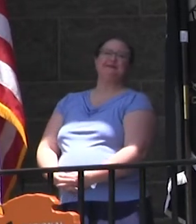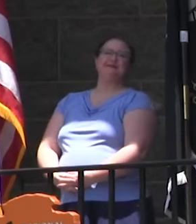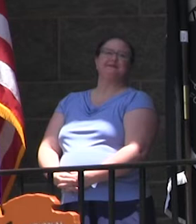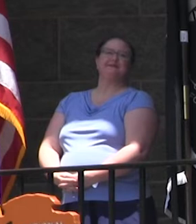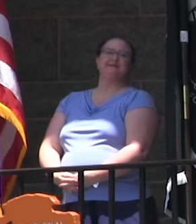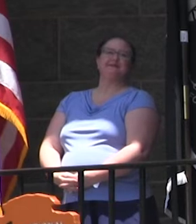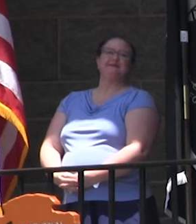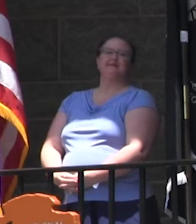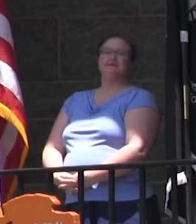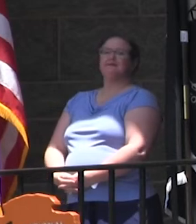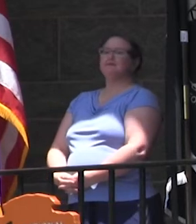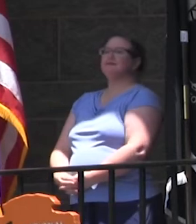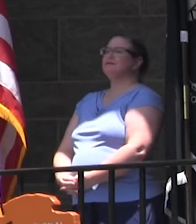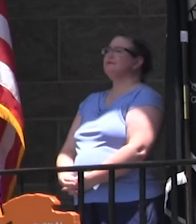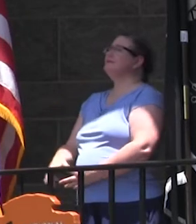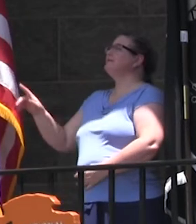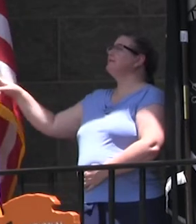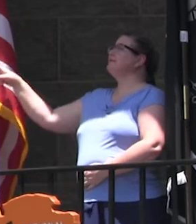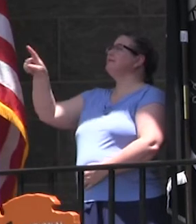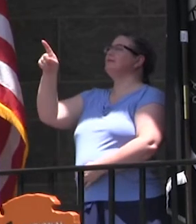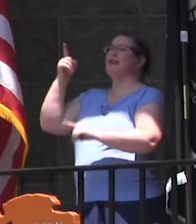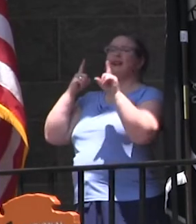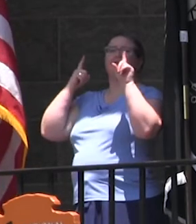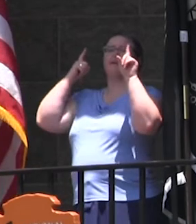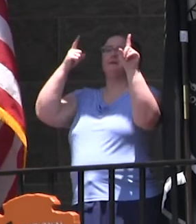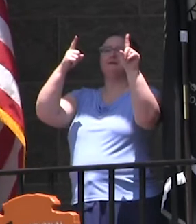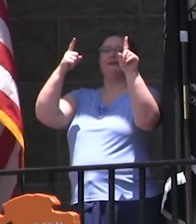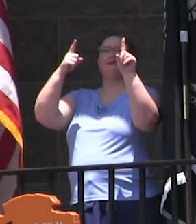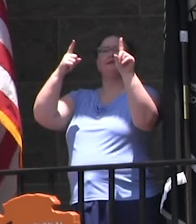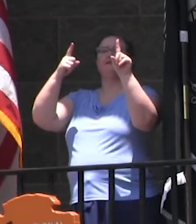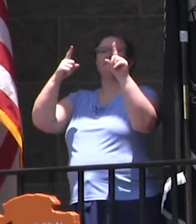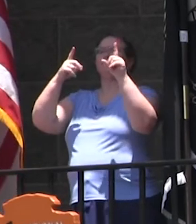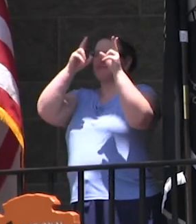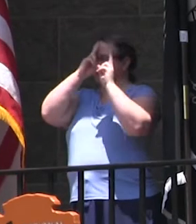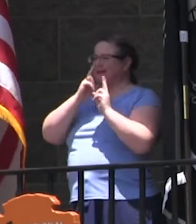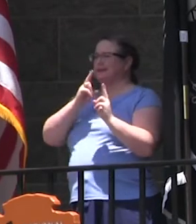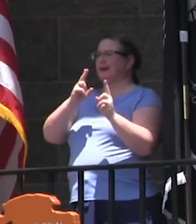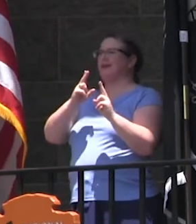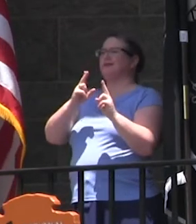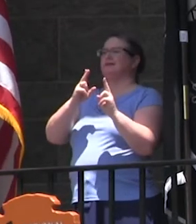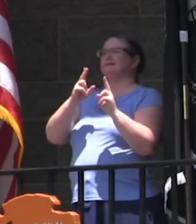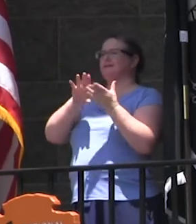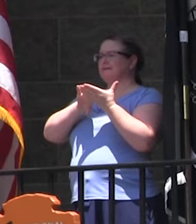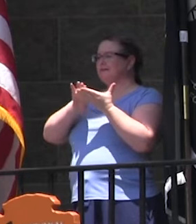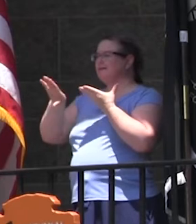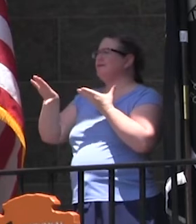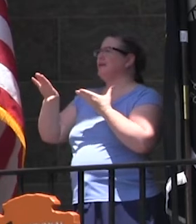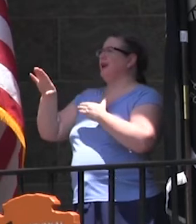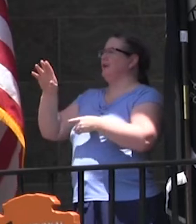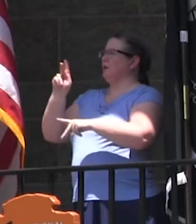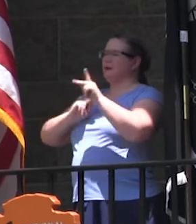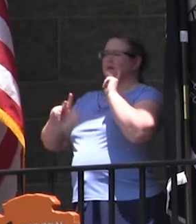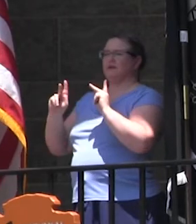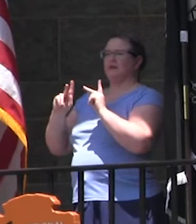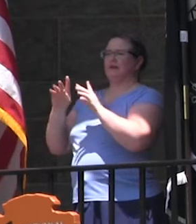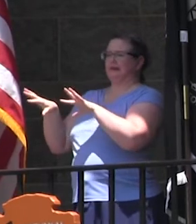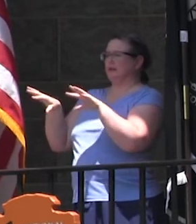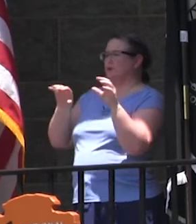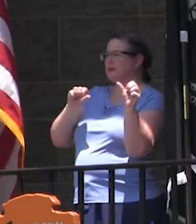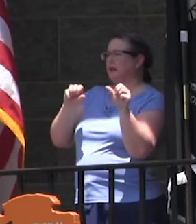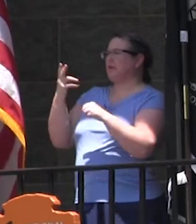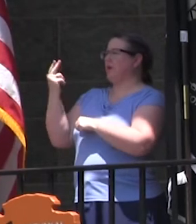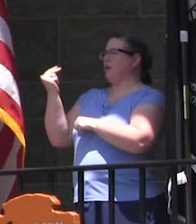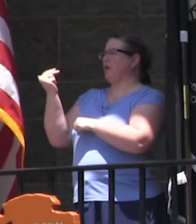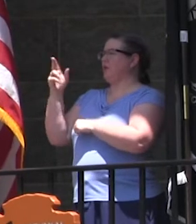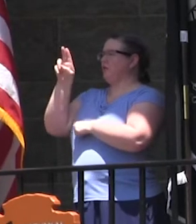Their mission was noble: evacuate desperate civilians journeying to escape a brutal regime. The 13 U.S.